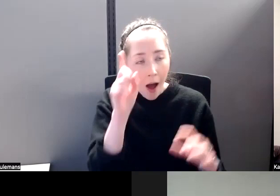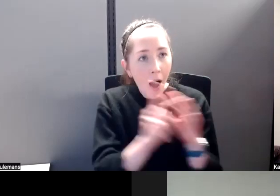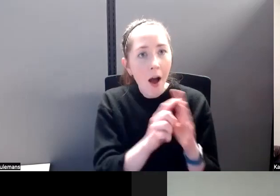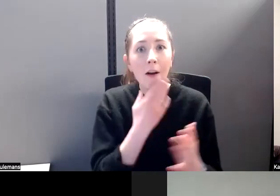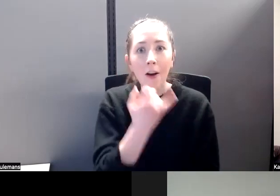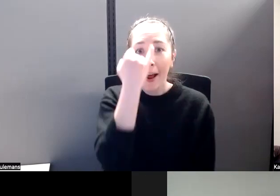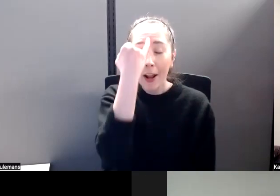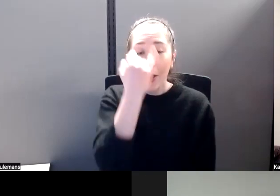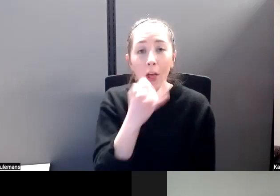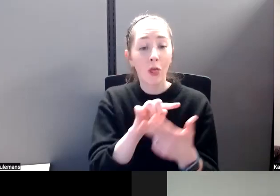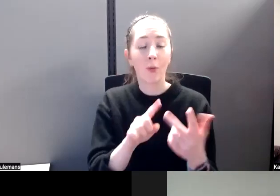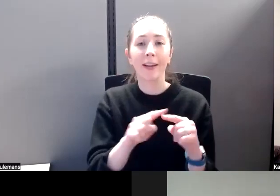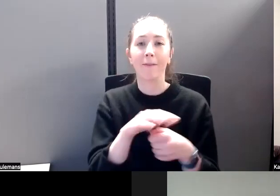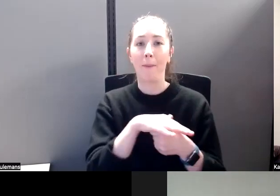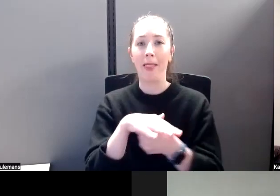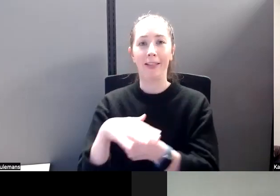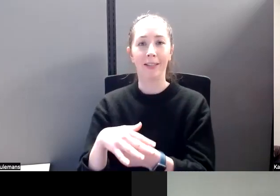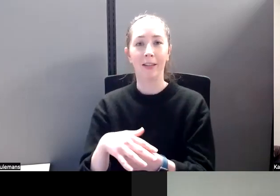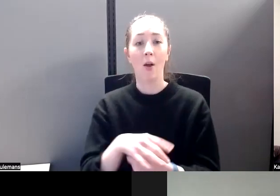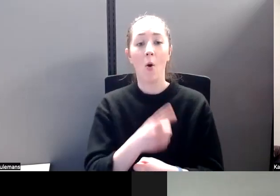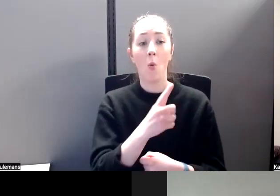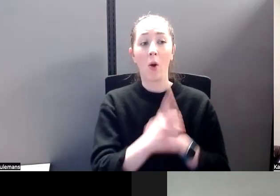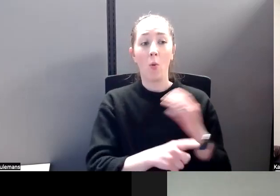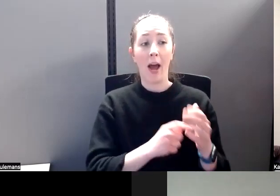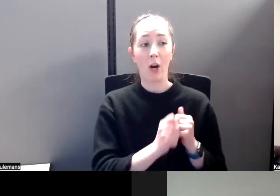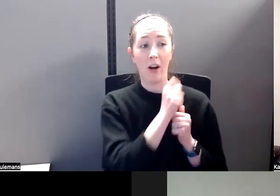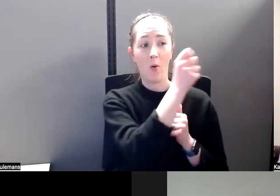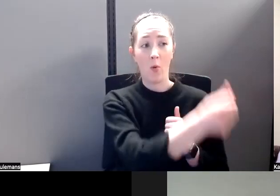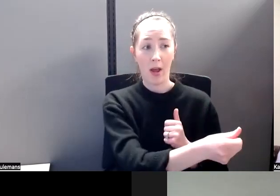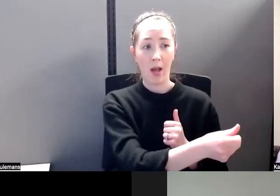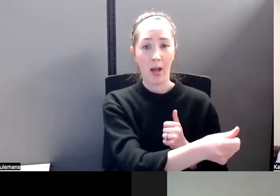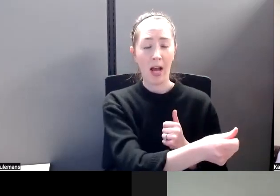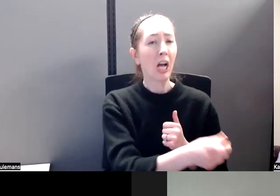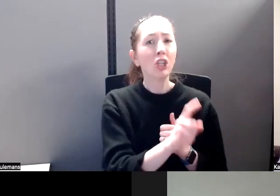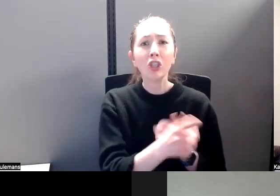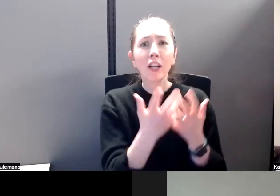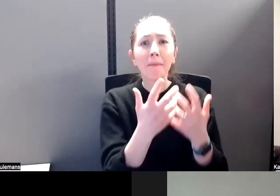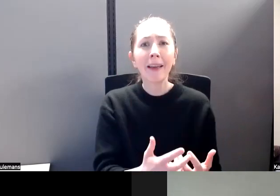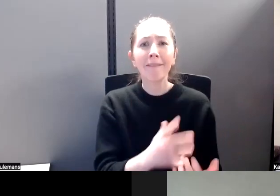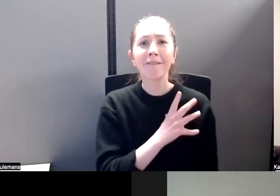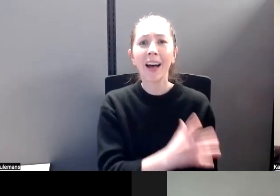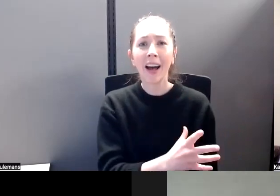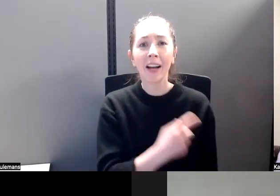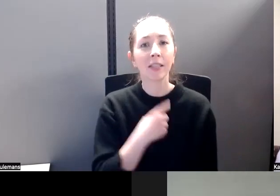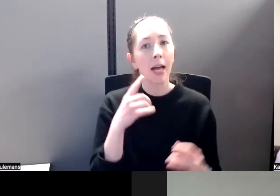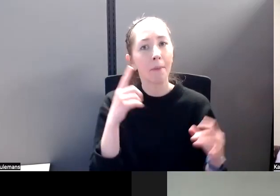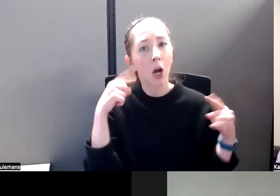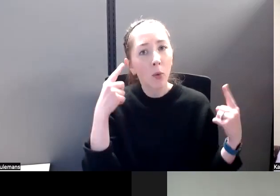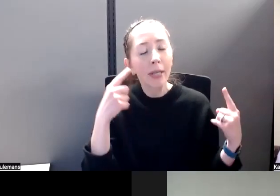should do three different places. One, which is an hour drive away. And I was like, it'll be fine. It'll be, because I'm a crazy